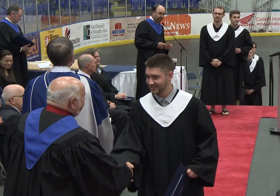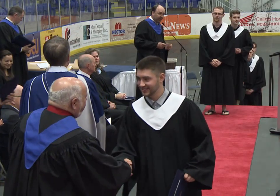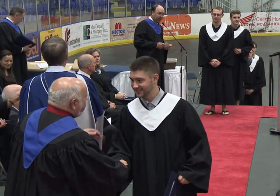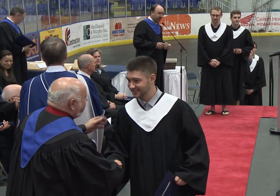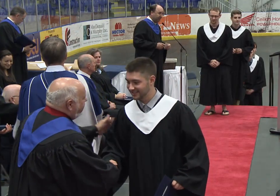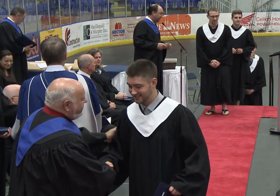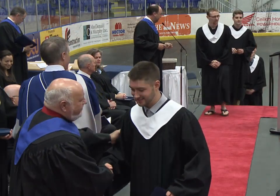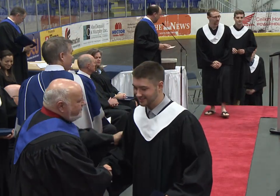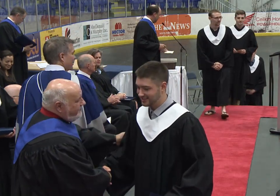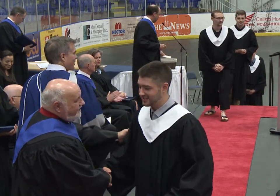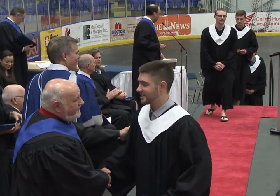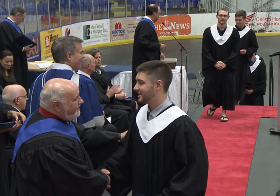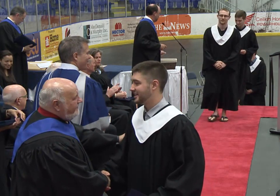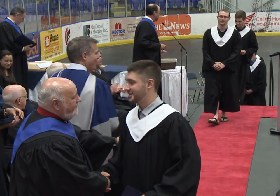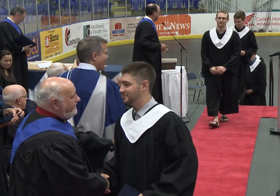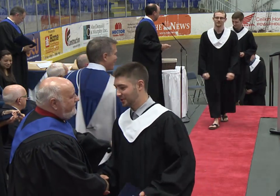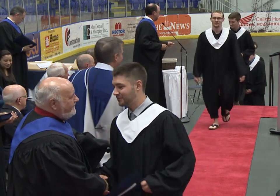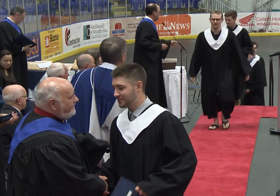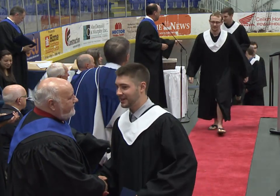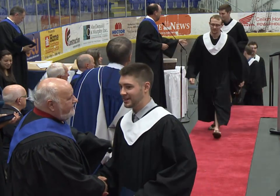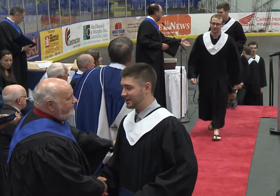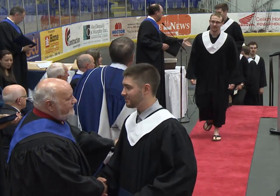Brody DePercio.